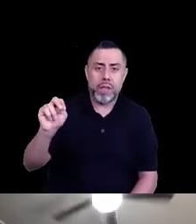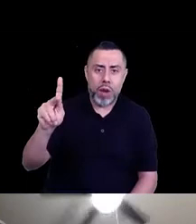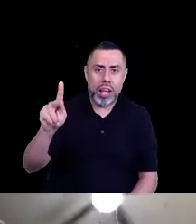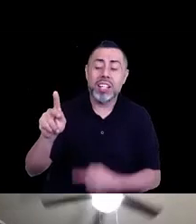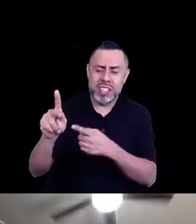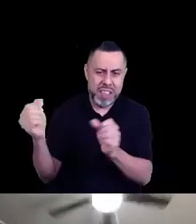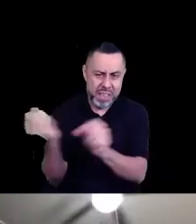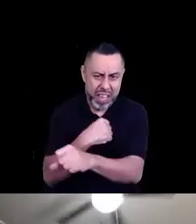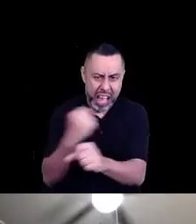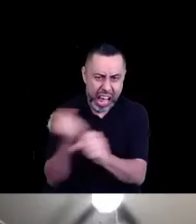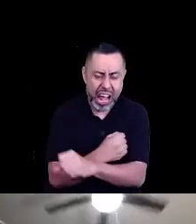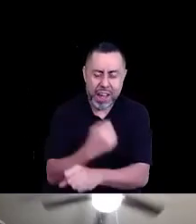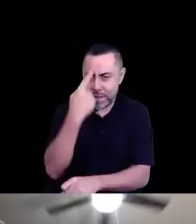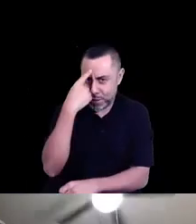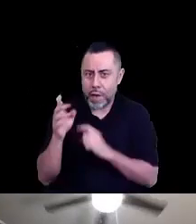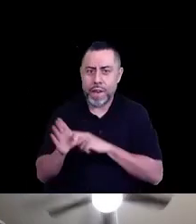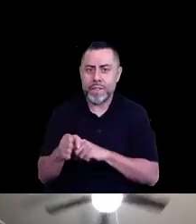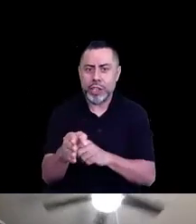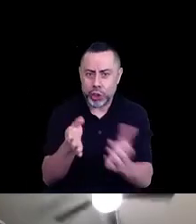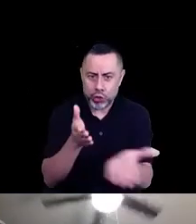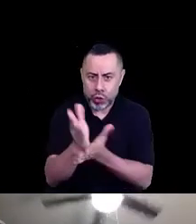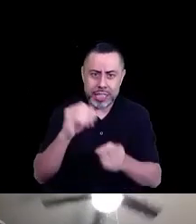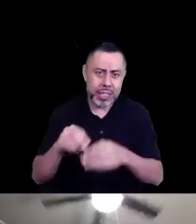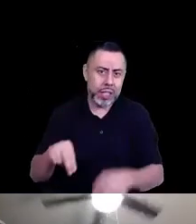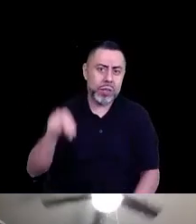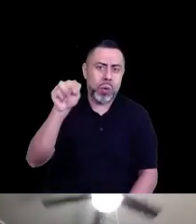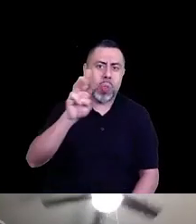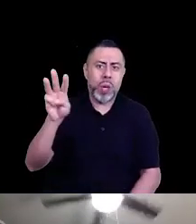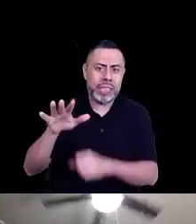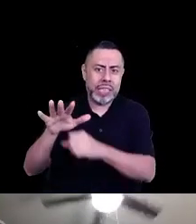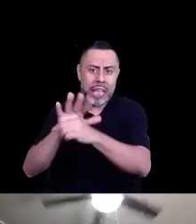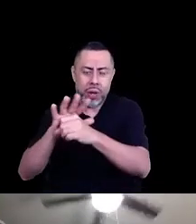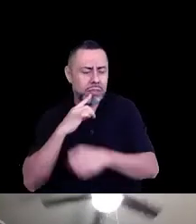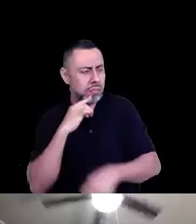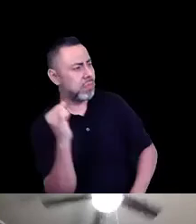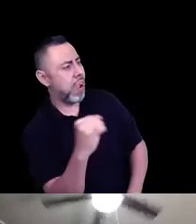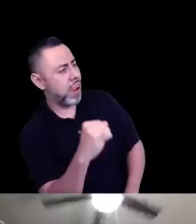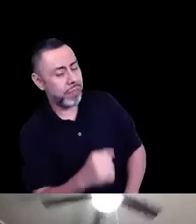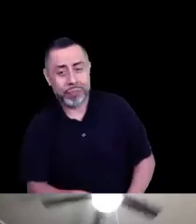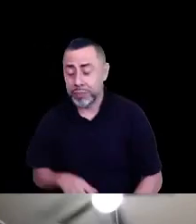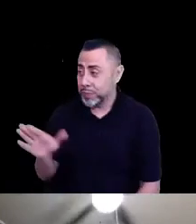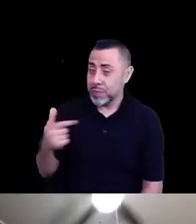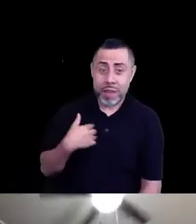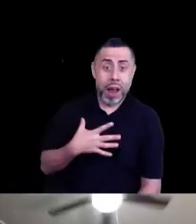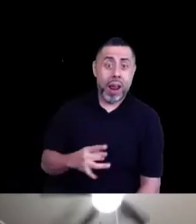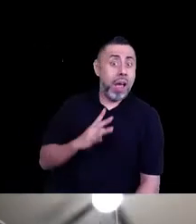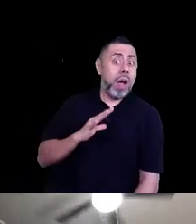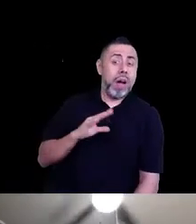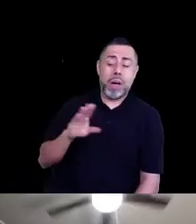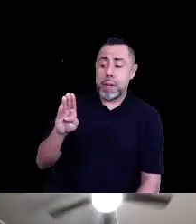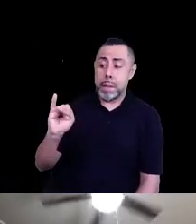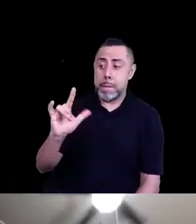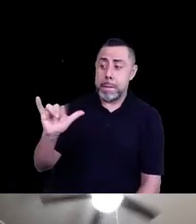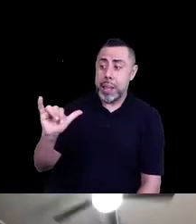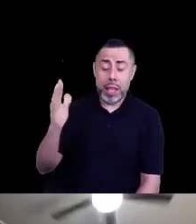the fishing rights there in the Northwest. And, yeah. You know, what I liked about Billy, first of all, every time you